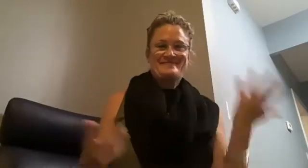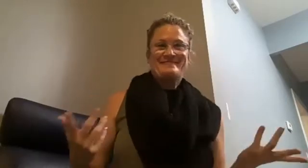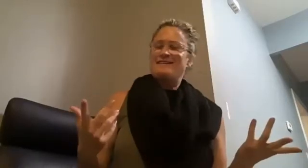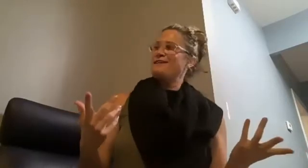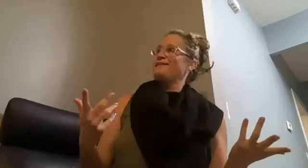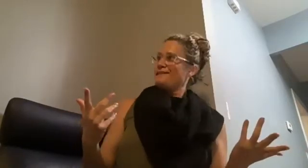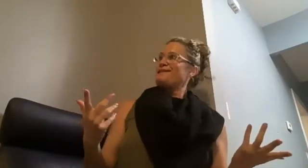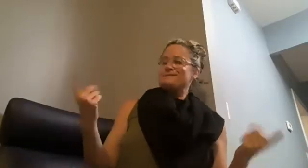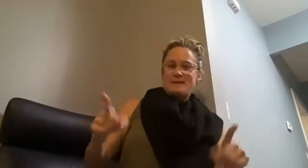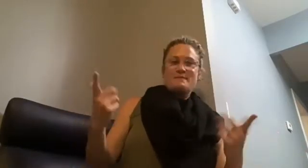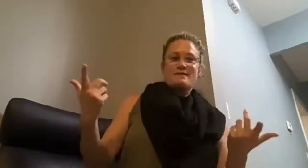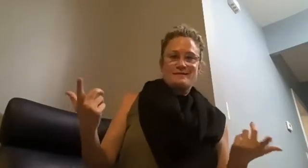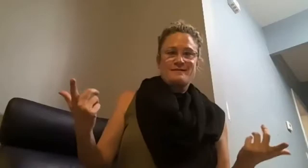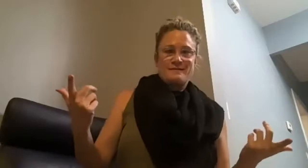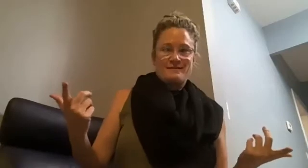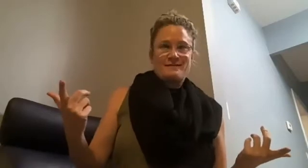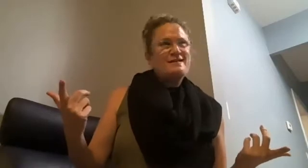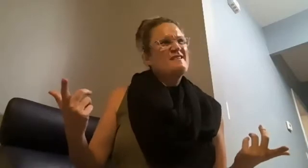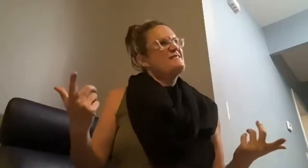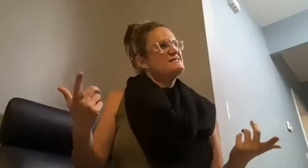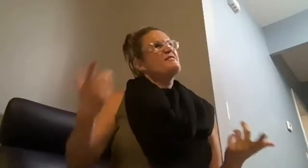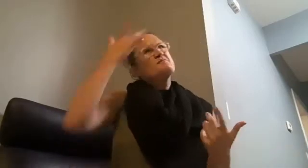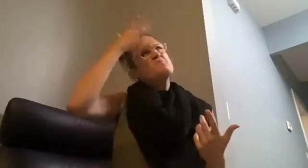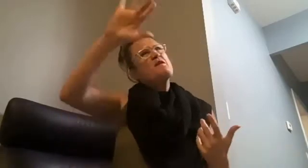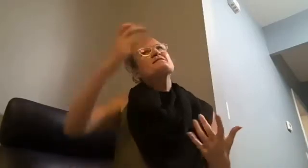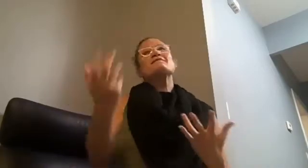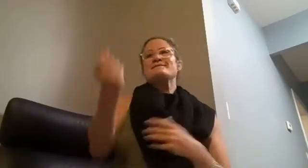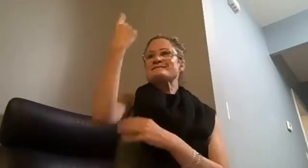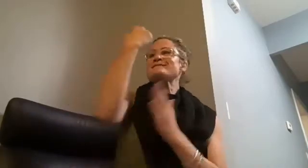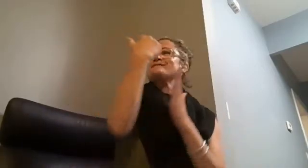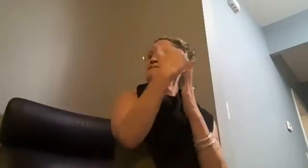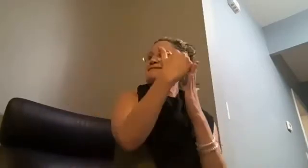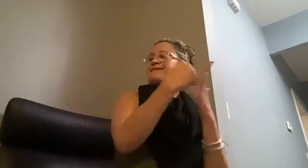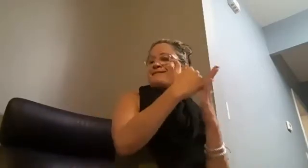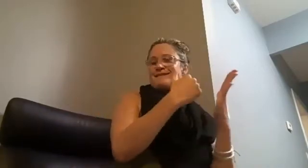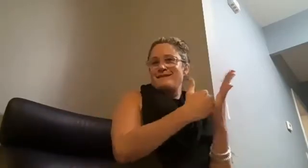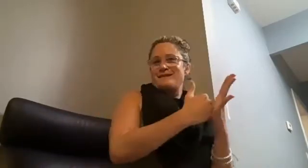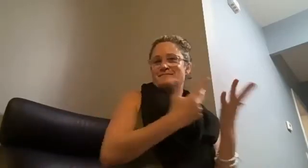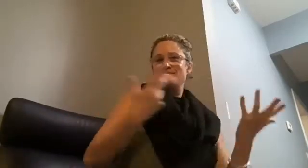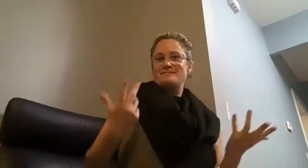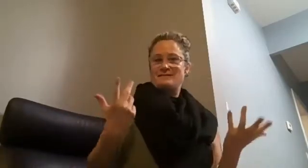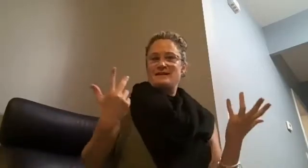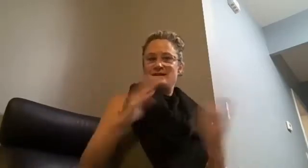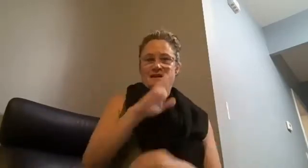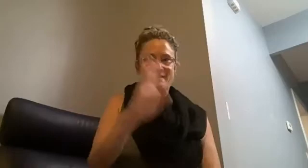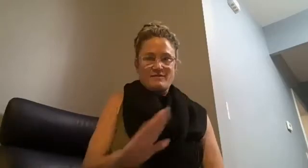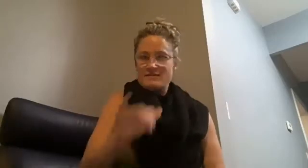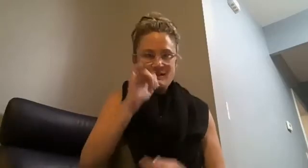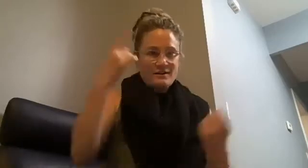often, in a very sort of ingenious way to help me understand the steps. Because ultimately, the one thing I could never disagree with was